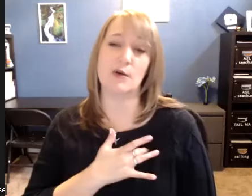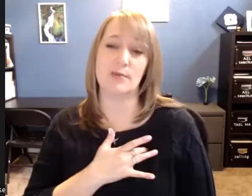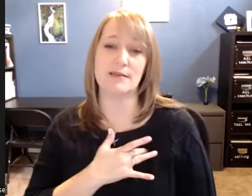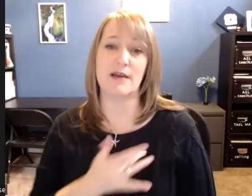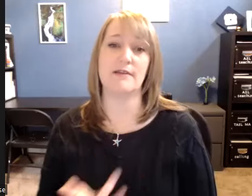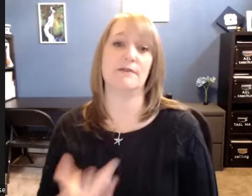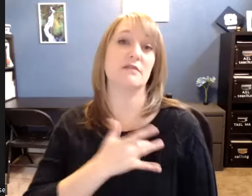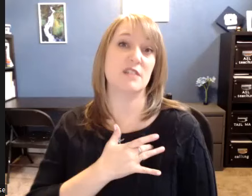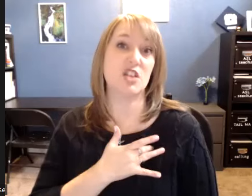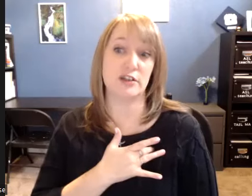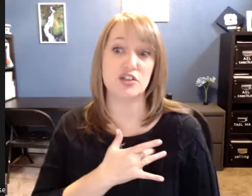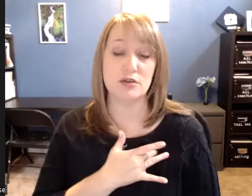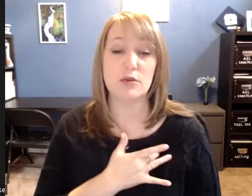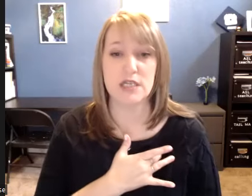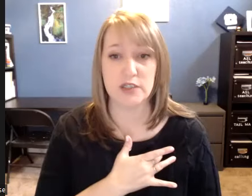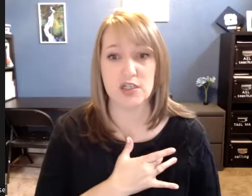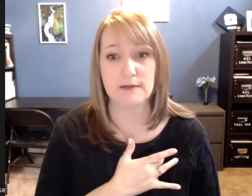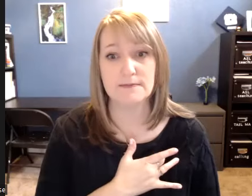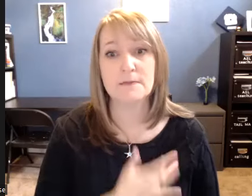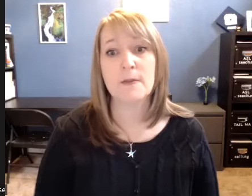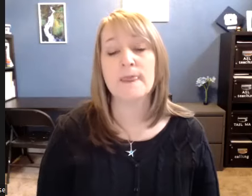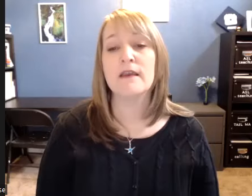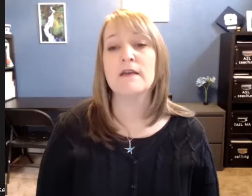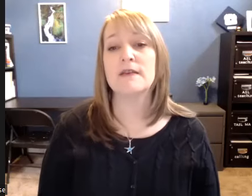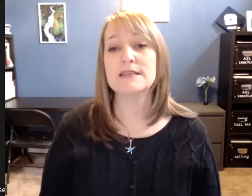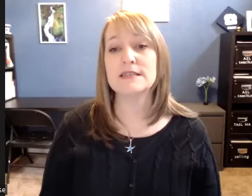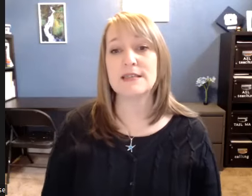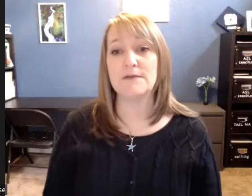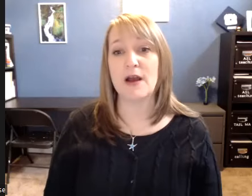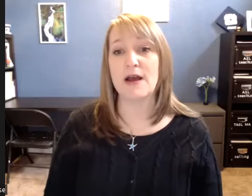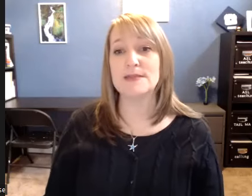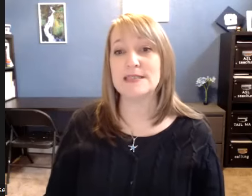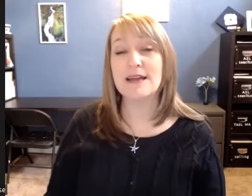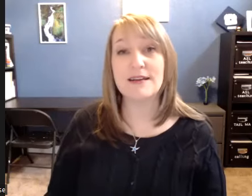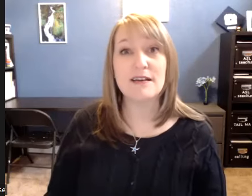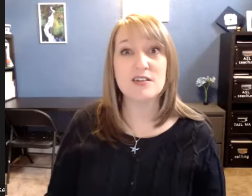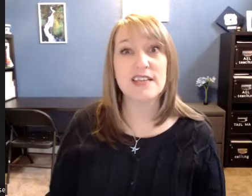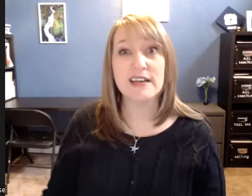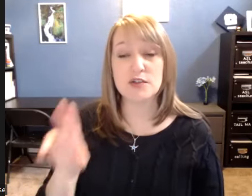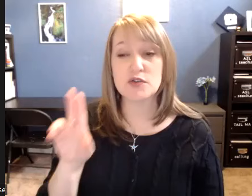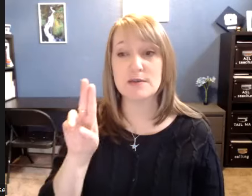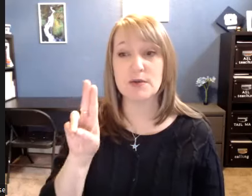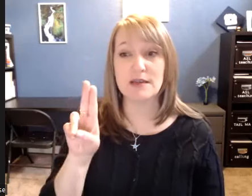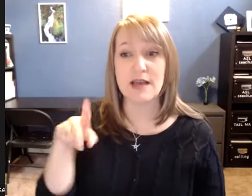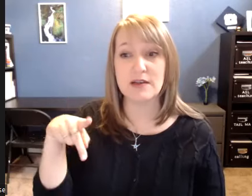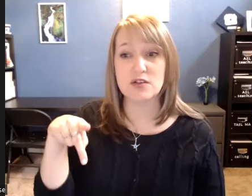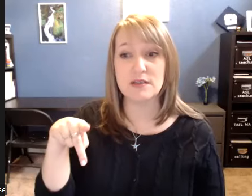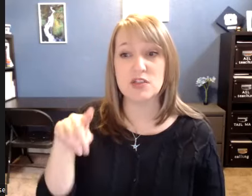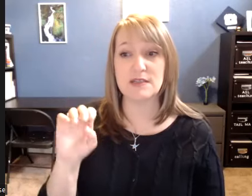would be this kind of touched or touching. The next is a sign for upset. In your signing naturally book, it is actually just